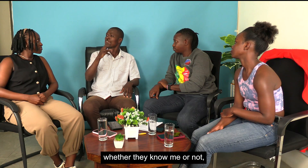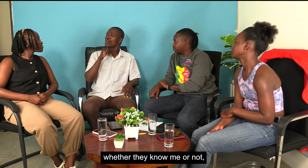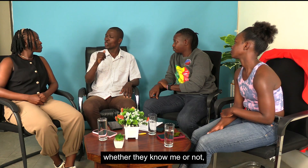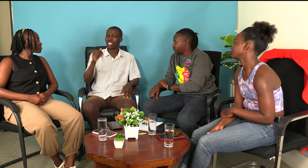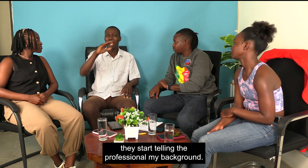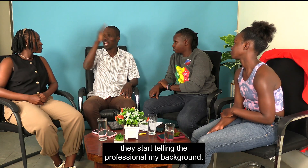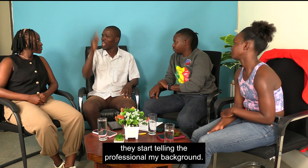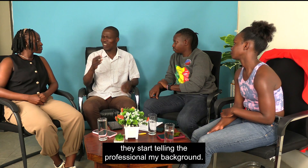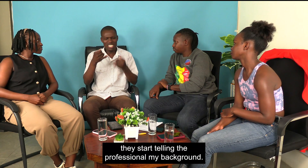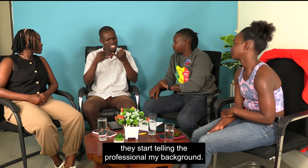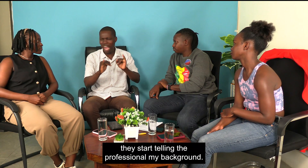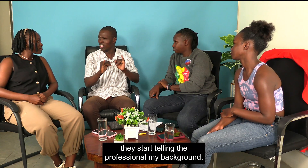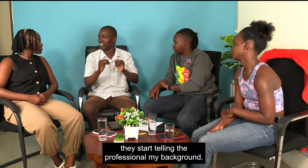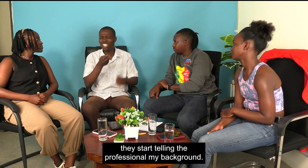me and